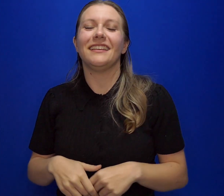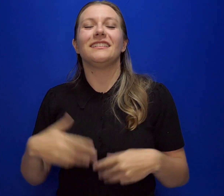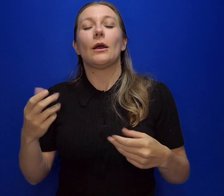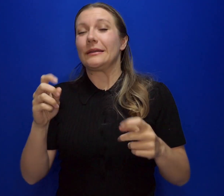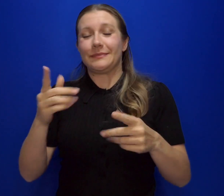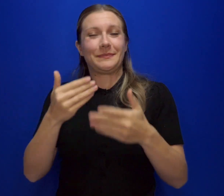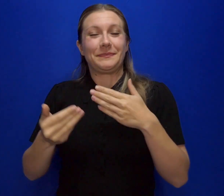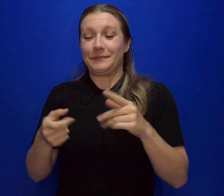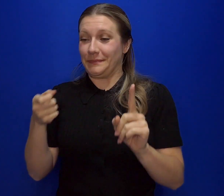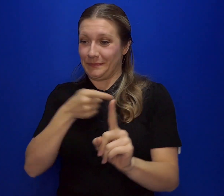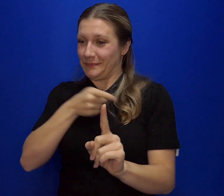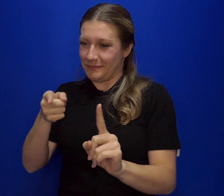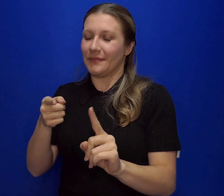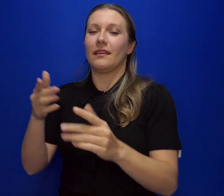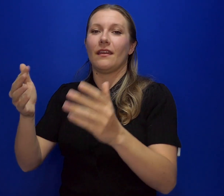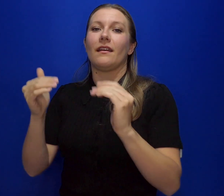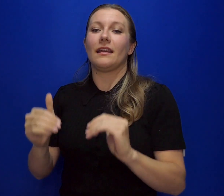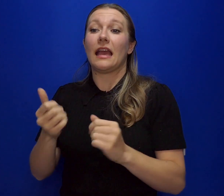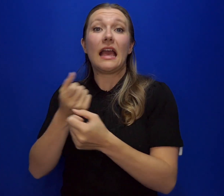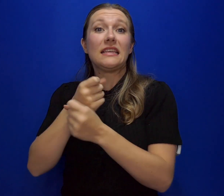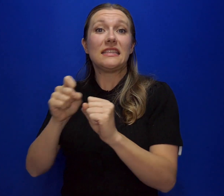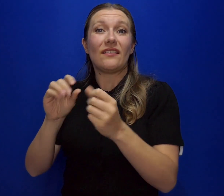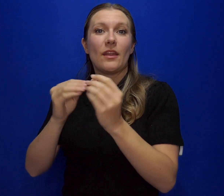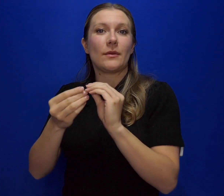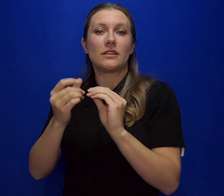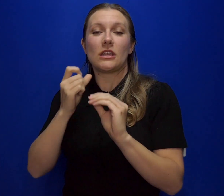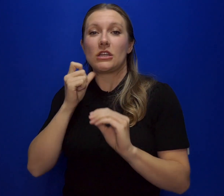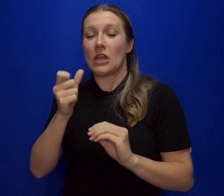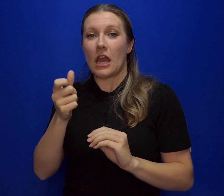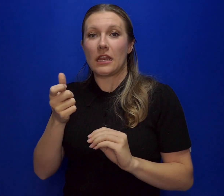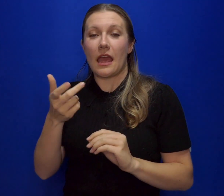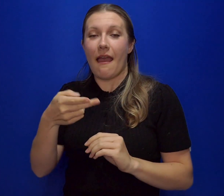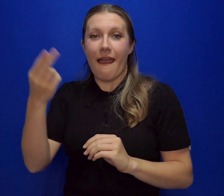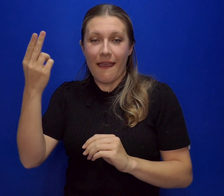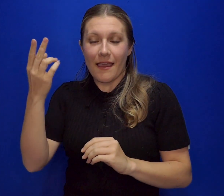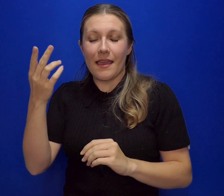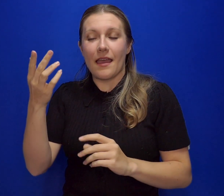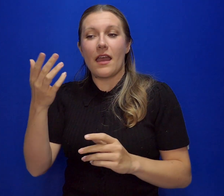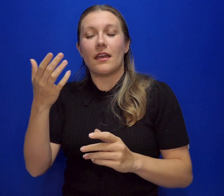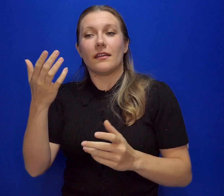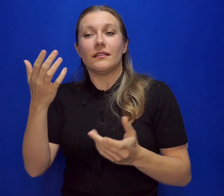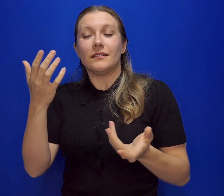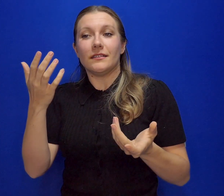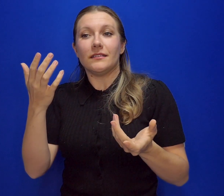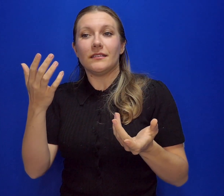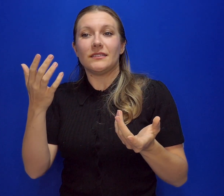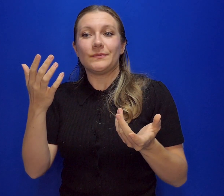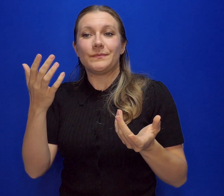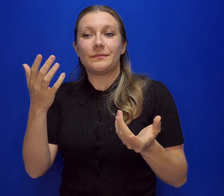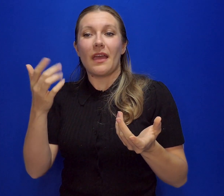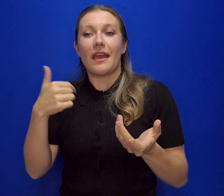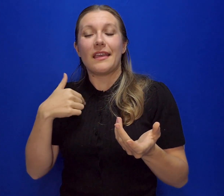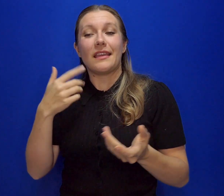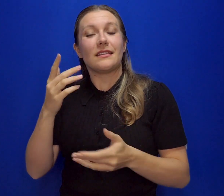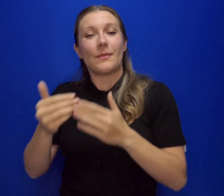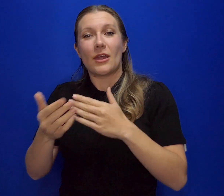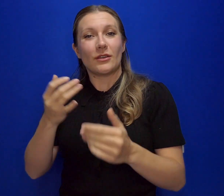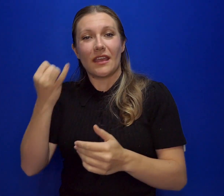next person says, safe numbers are not high. Even if doctors tell you that, I wish someone would have been, clearer